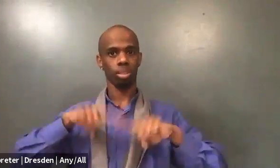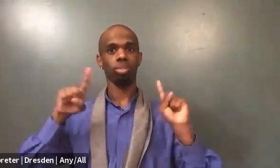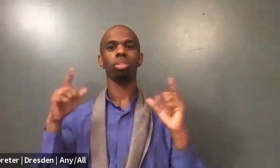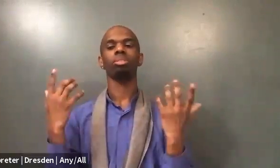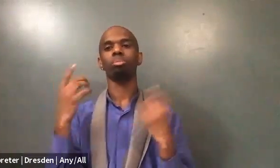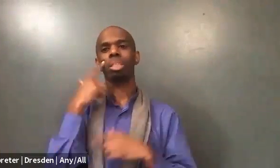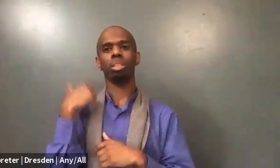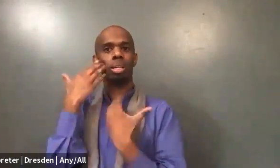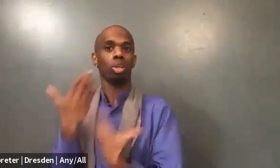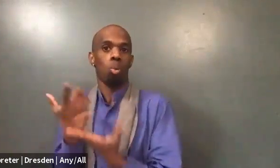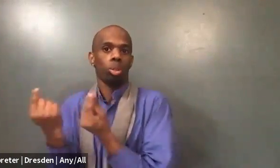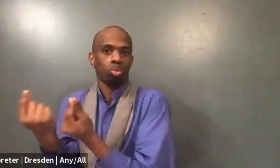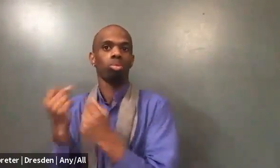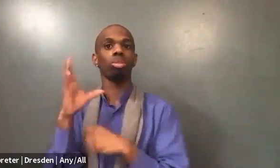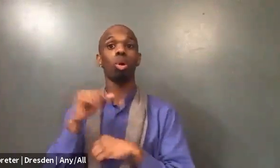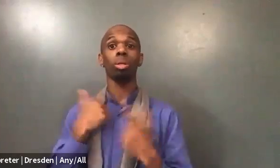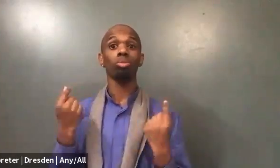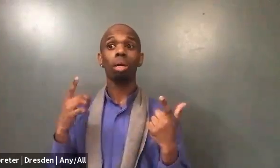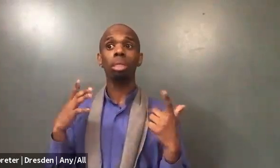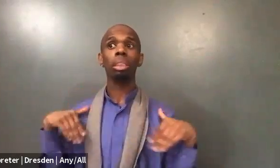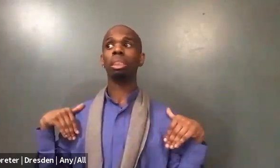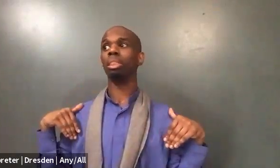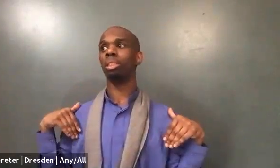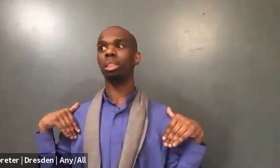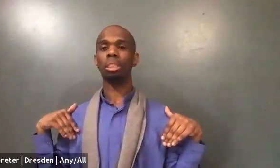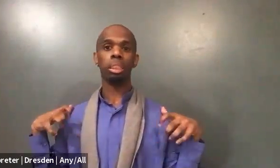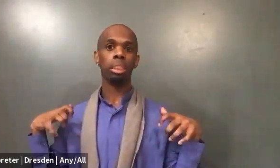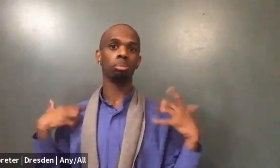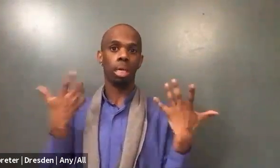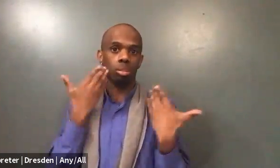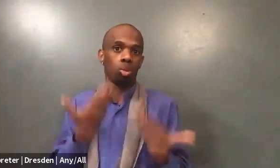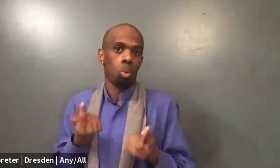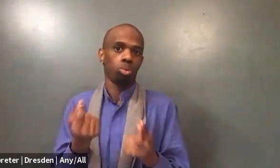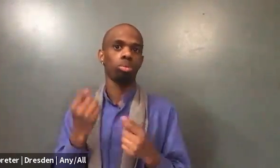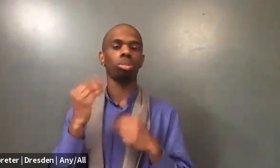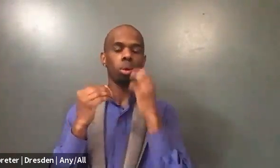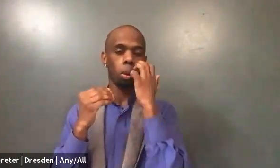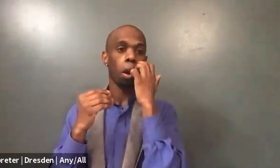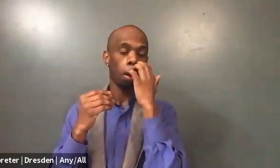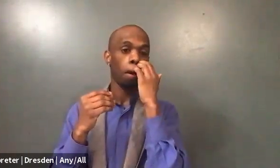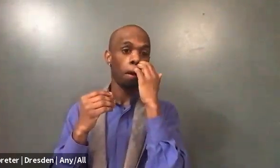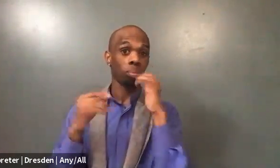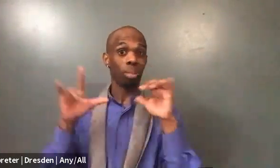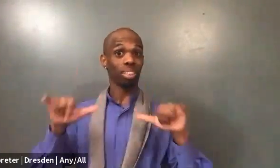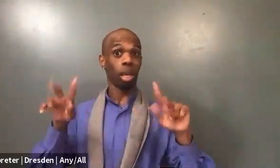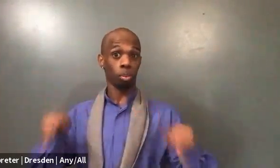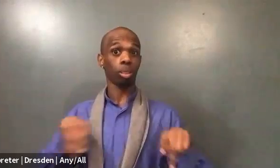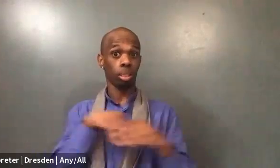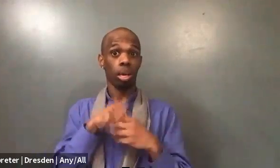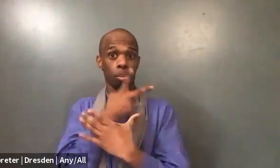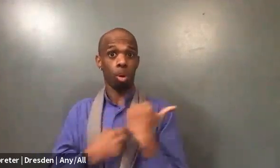to do. So I froze. And so I think, same person, different situations. So we never, this in